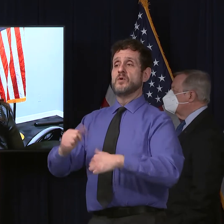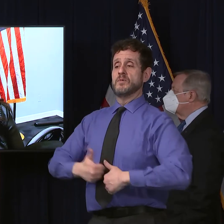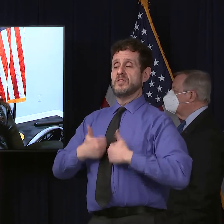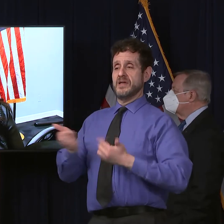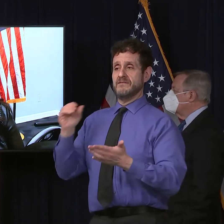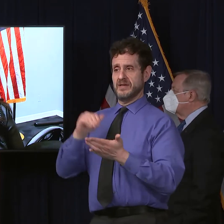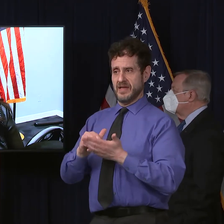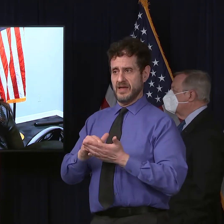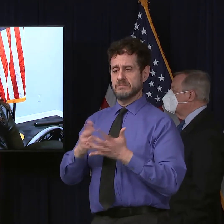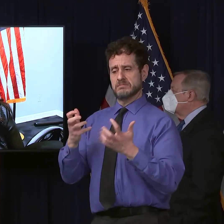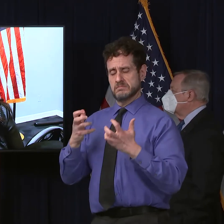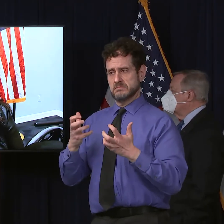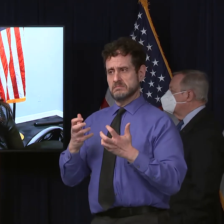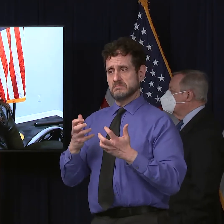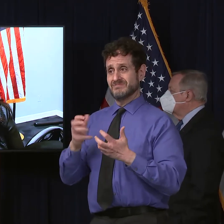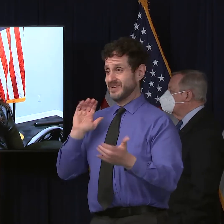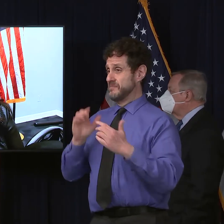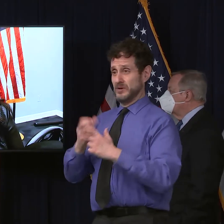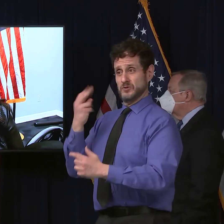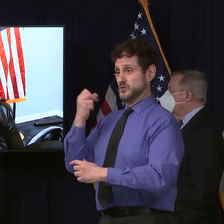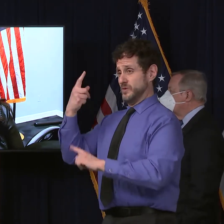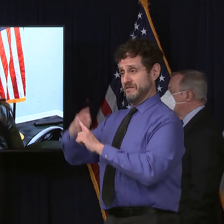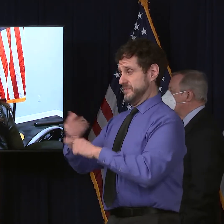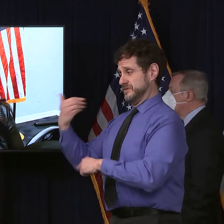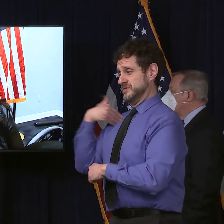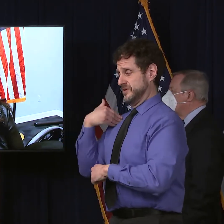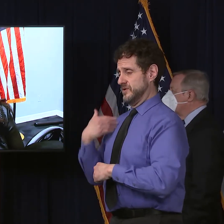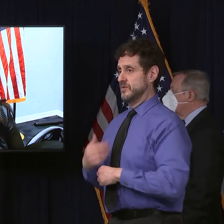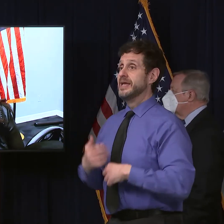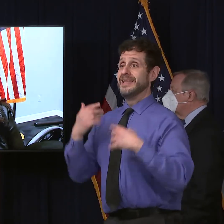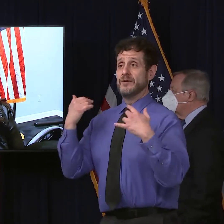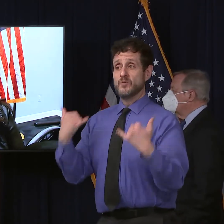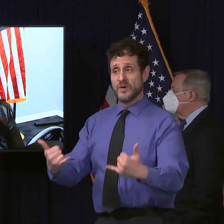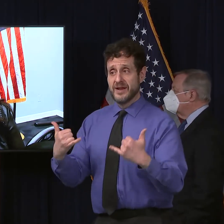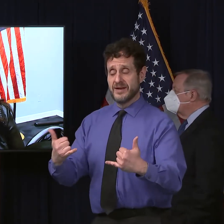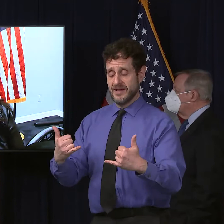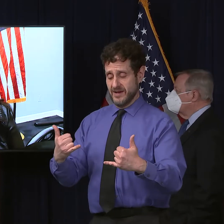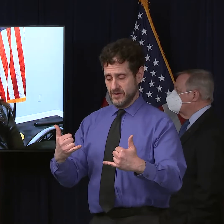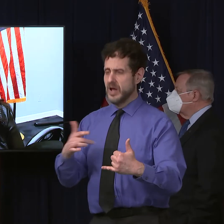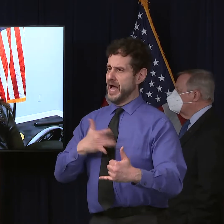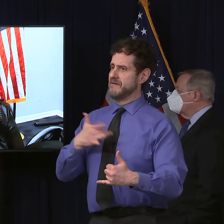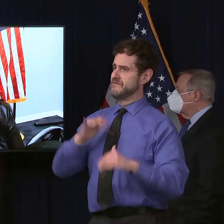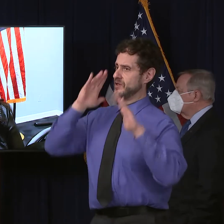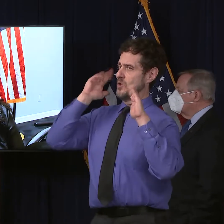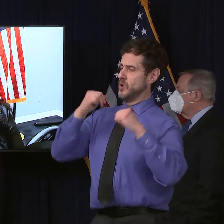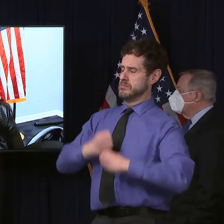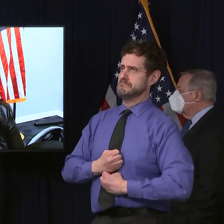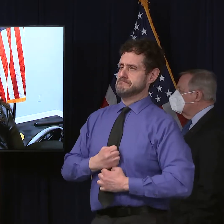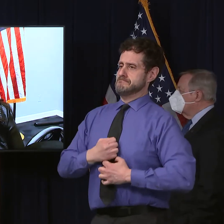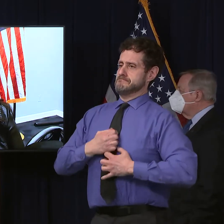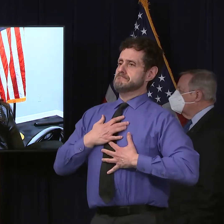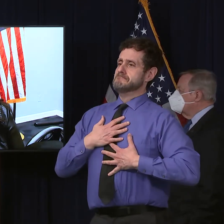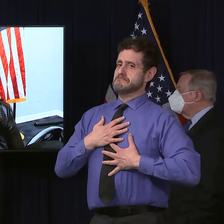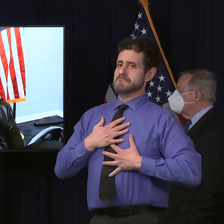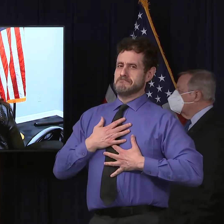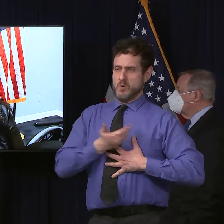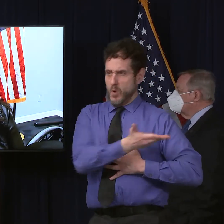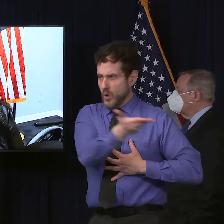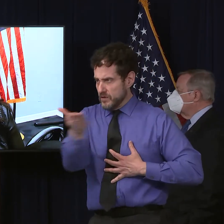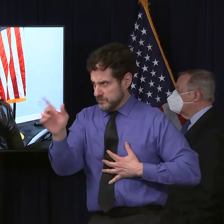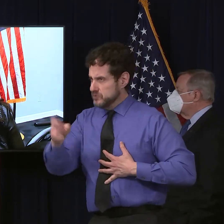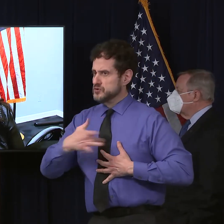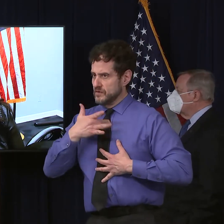to just 12 months ago. But in this moment, I'm feeling hopeful, and everyone else should too,